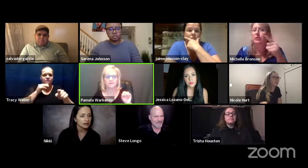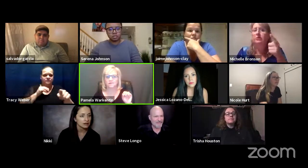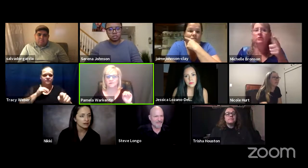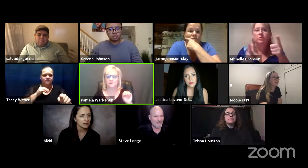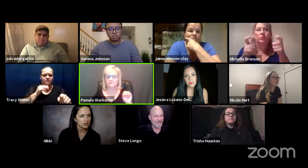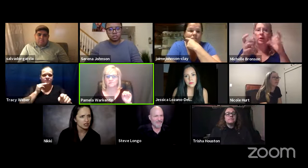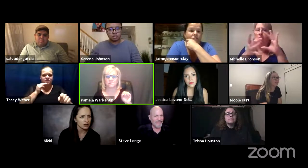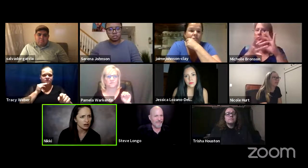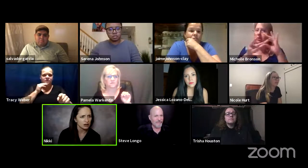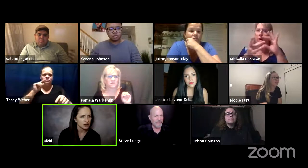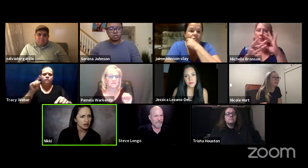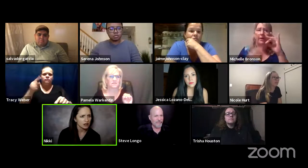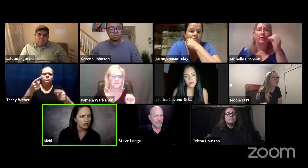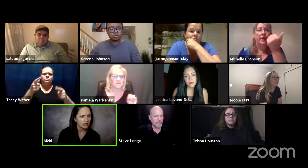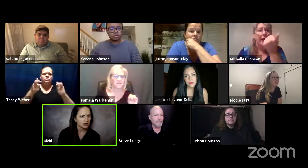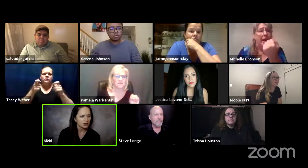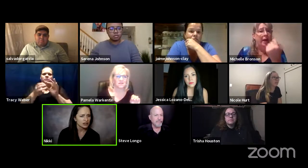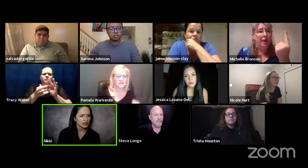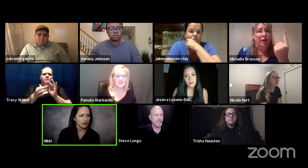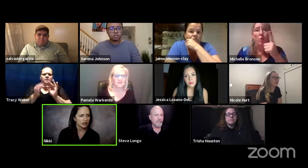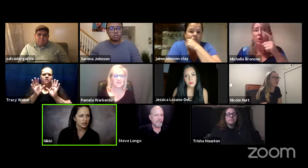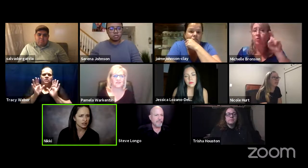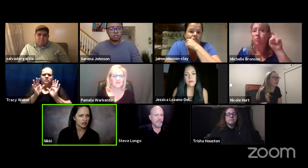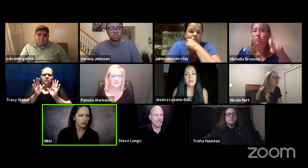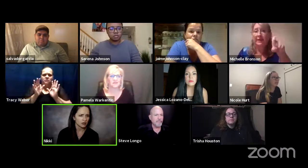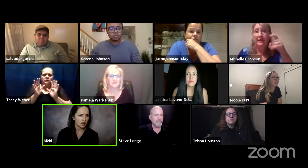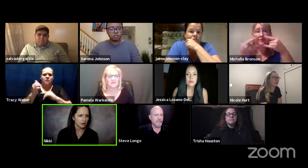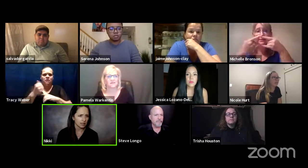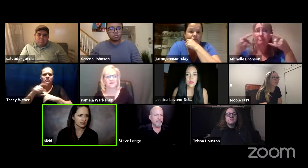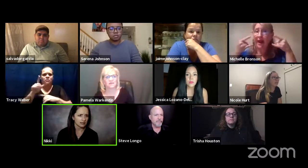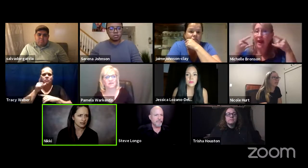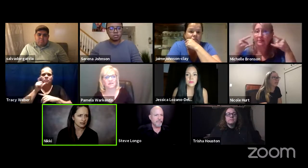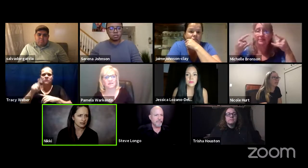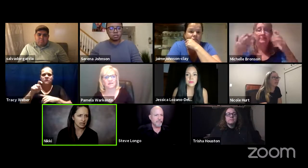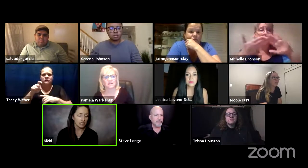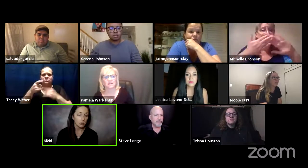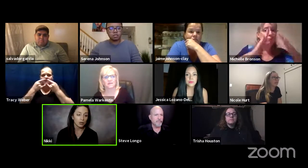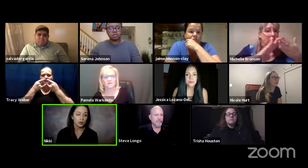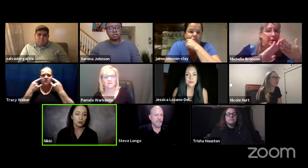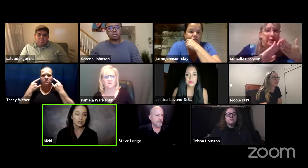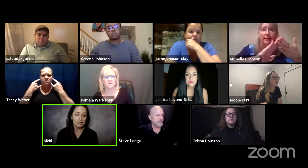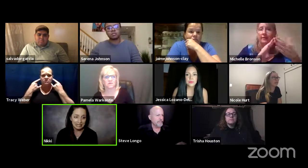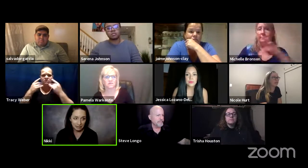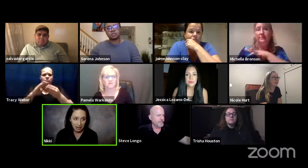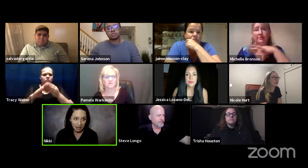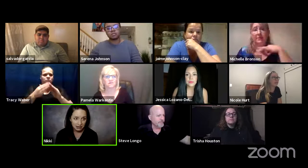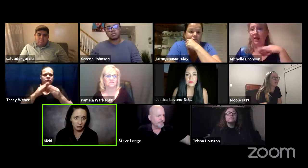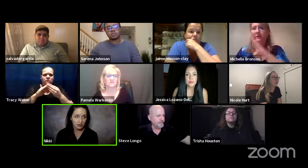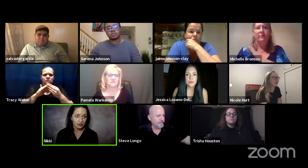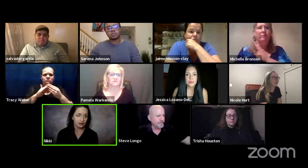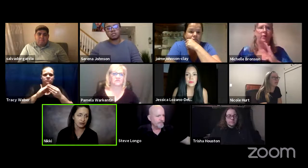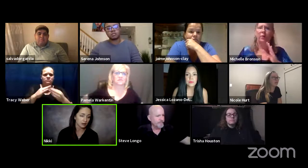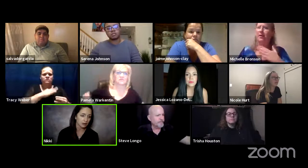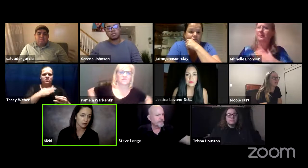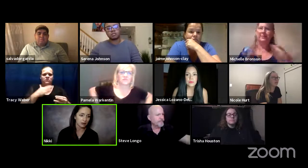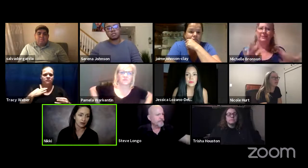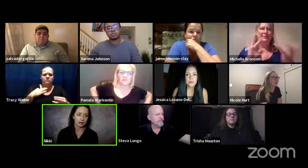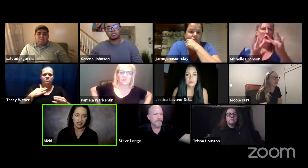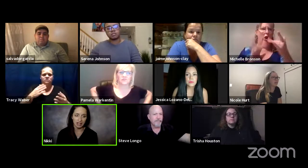This is Michelle. Just an additional comment. Anyone who needs a mask, whether that's a community member, staff